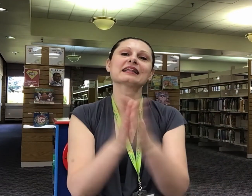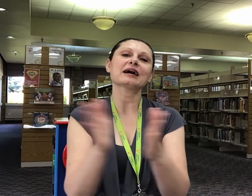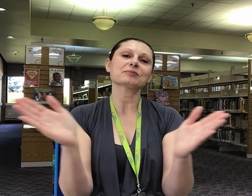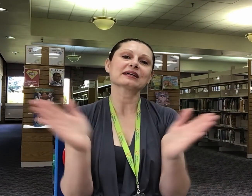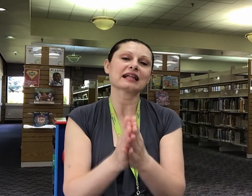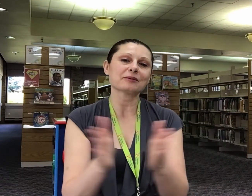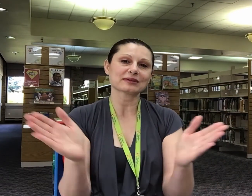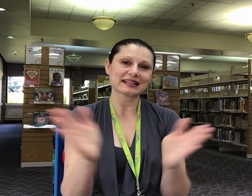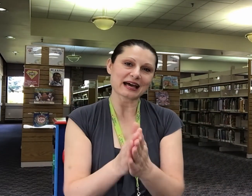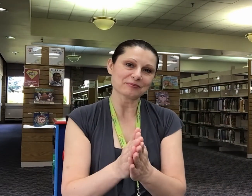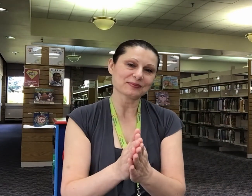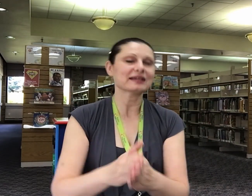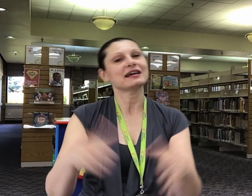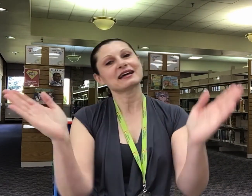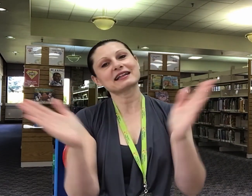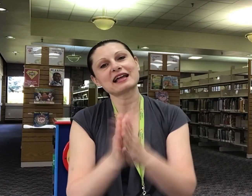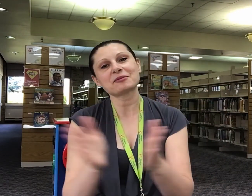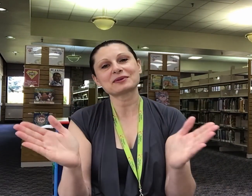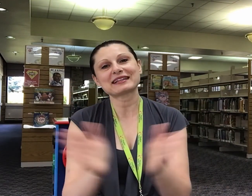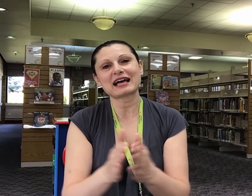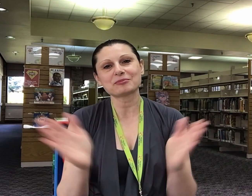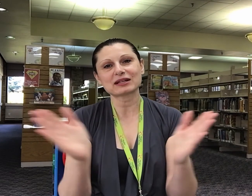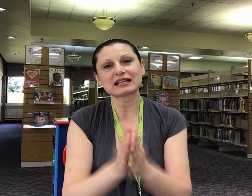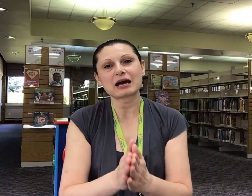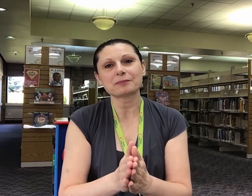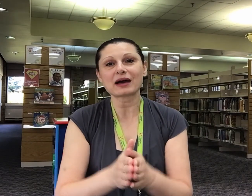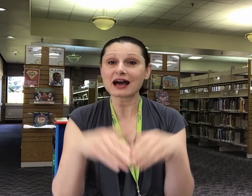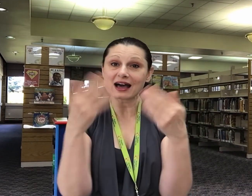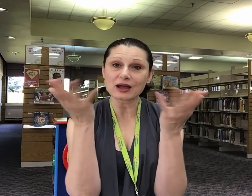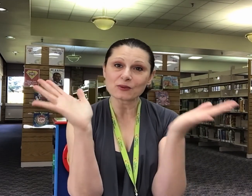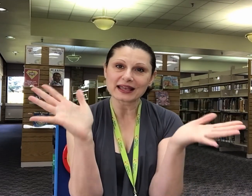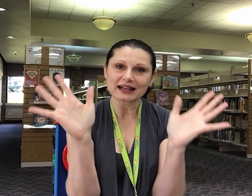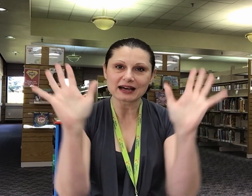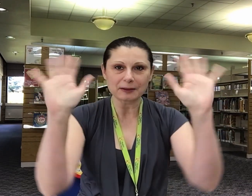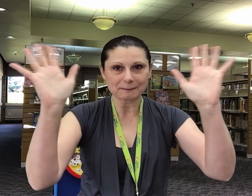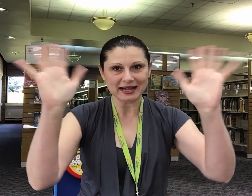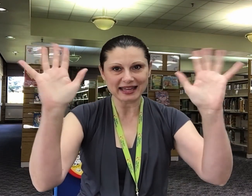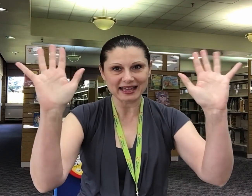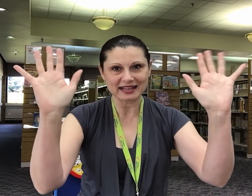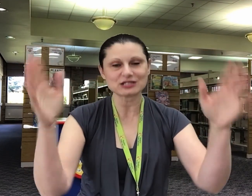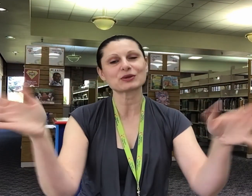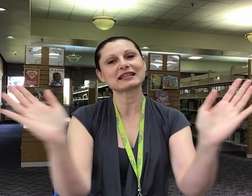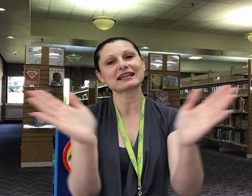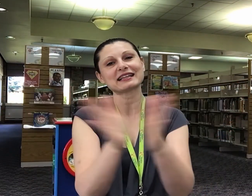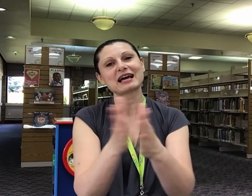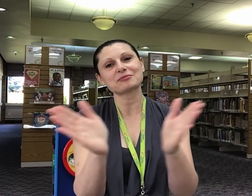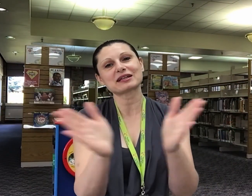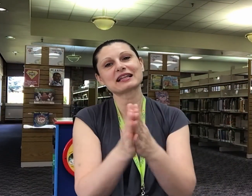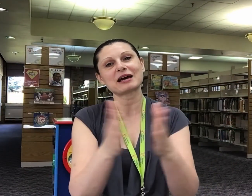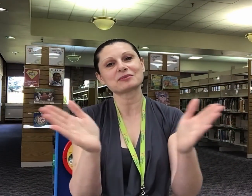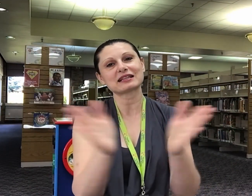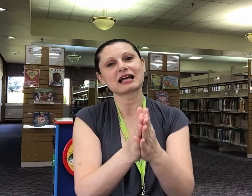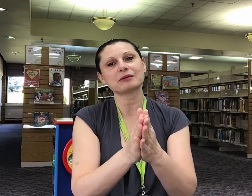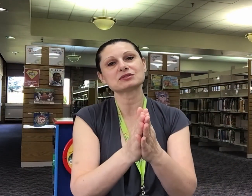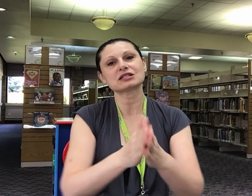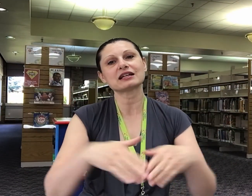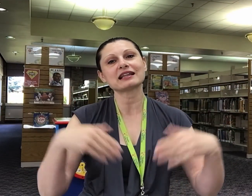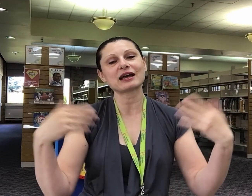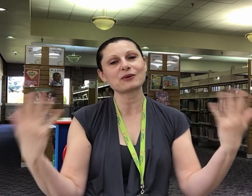clap, clap, clap, clap, clap, clap. I wake up my hands with a clap, clap, clap, till I